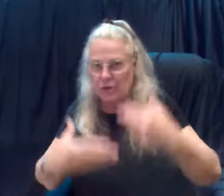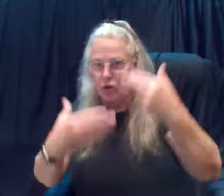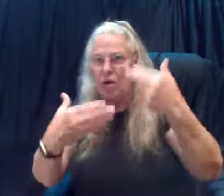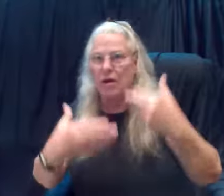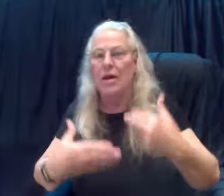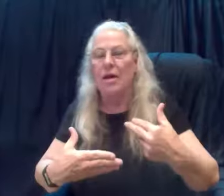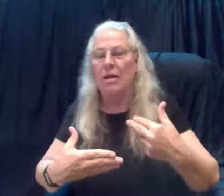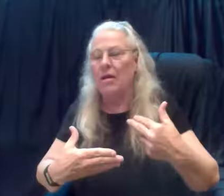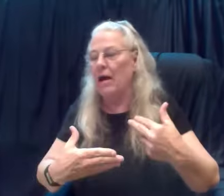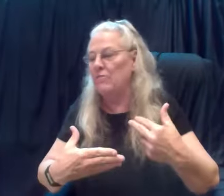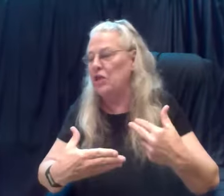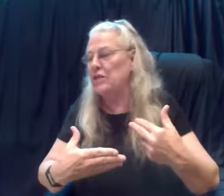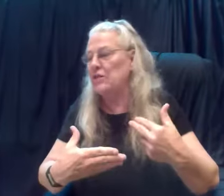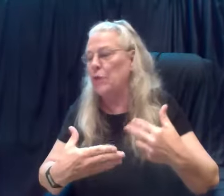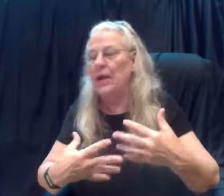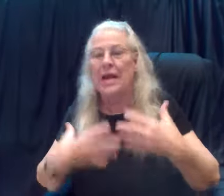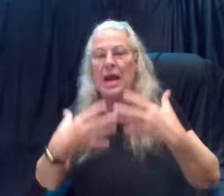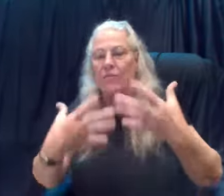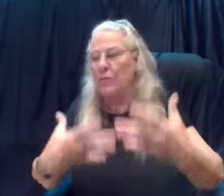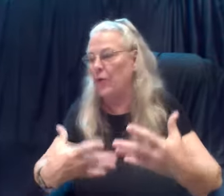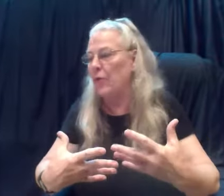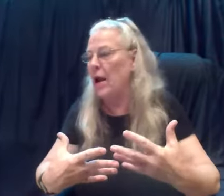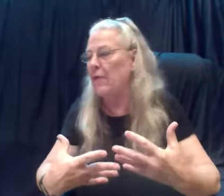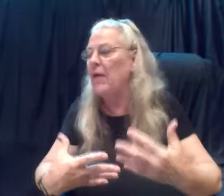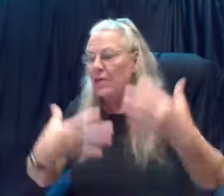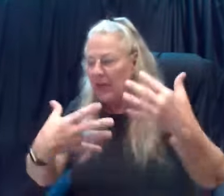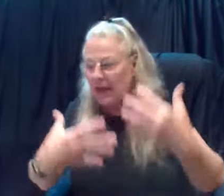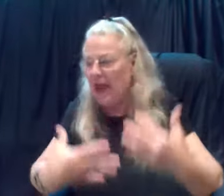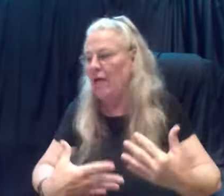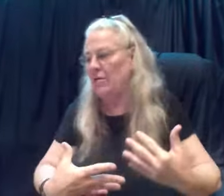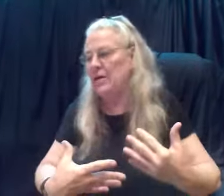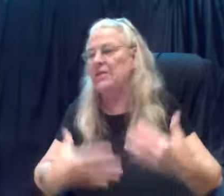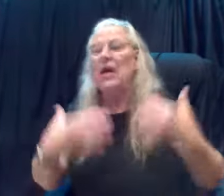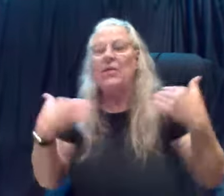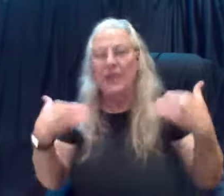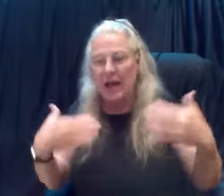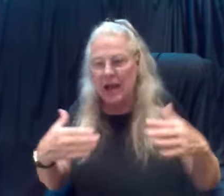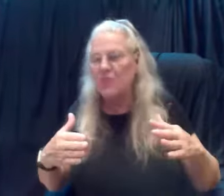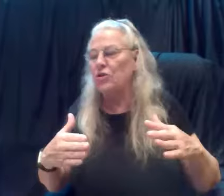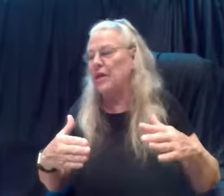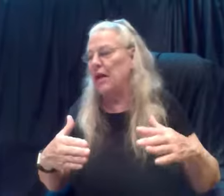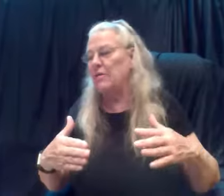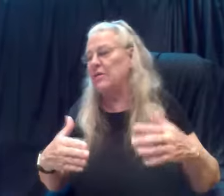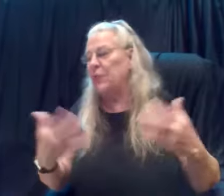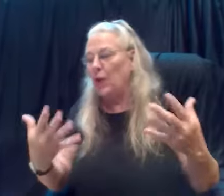look of Jesus when he came from the grave, the countenance, the angel's countenance being white,